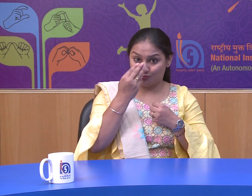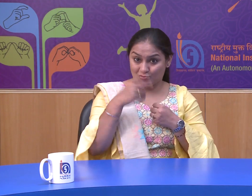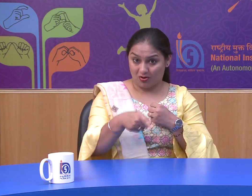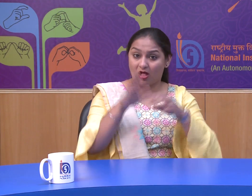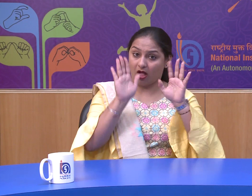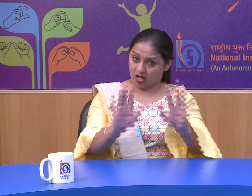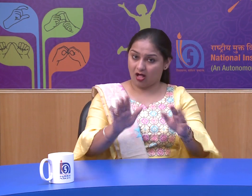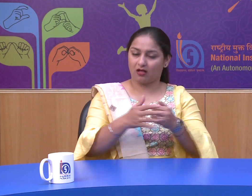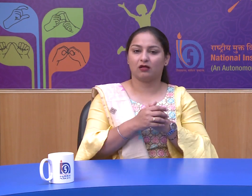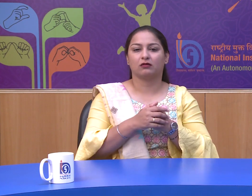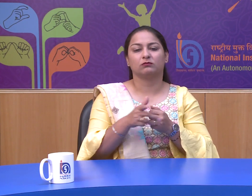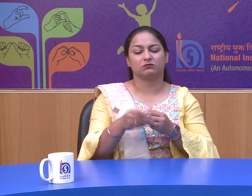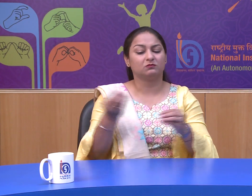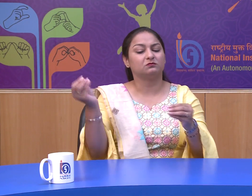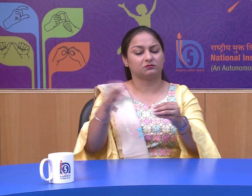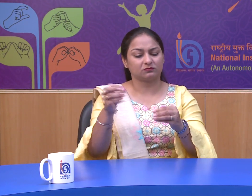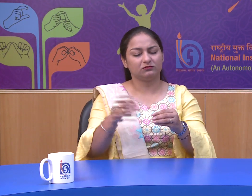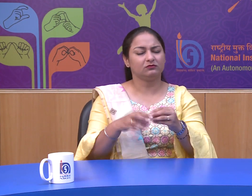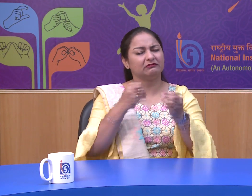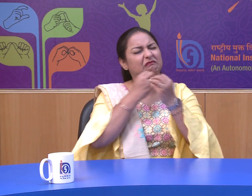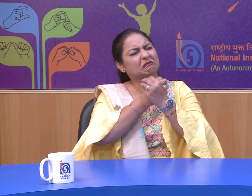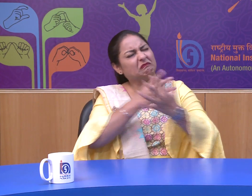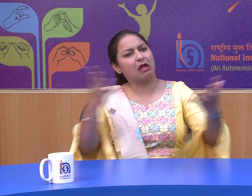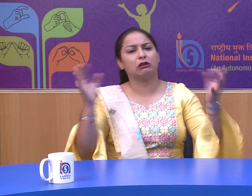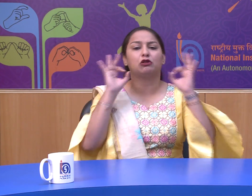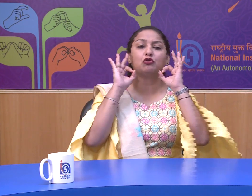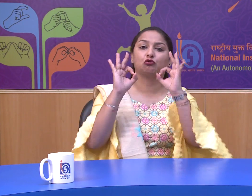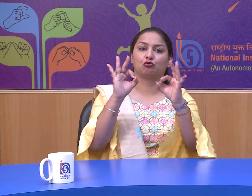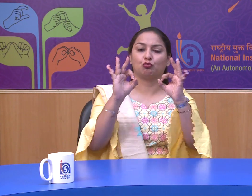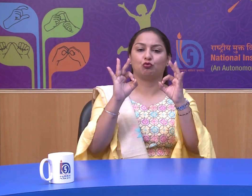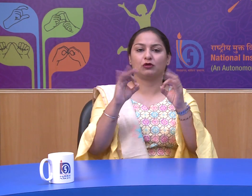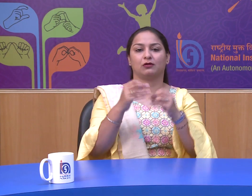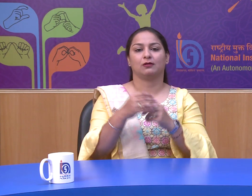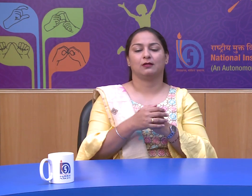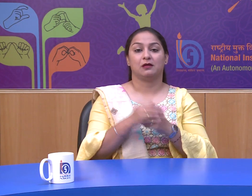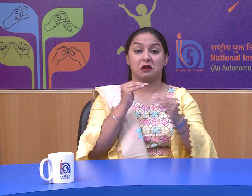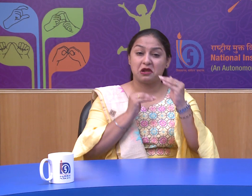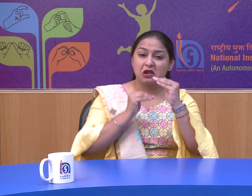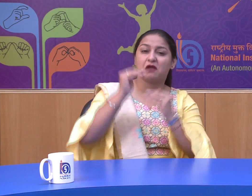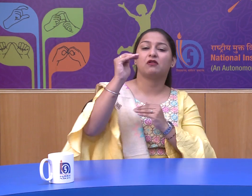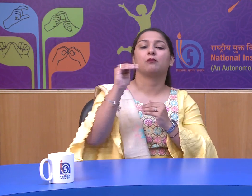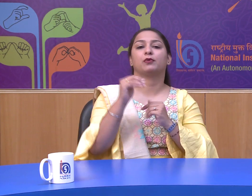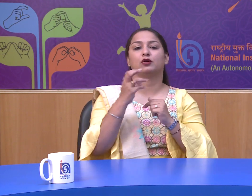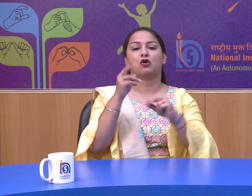has contributed significantly into the development of Indian art.